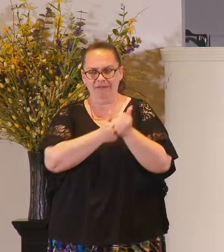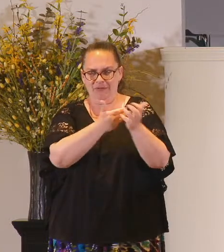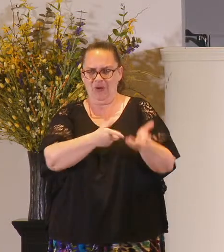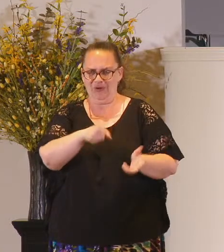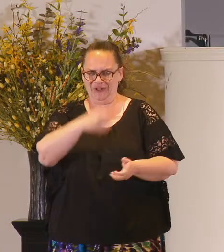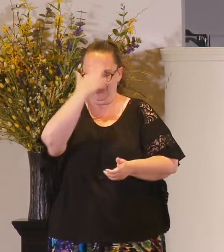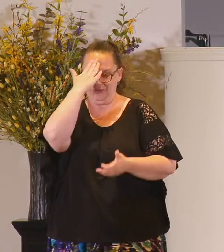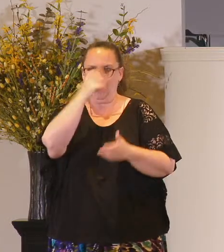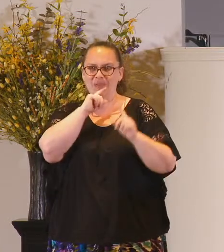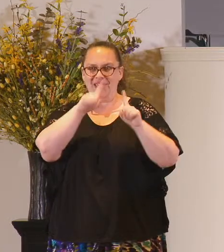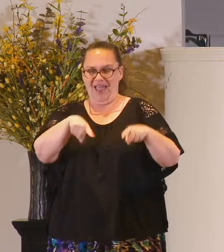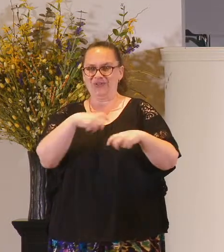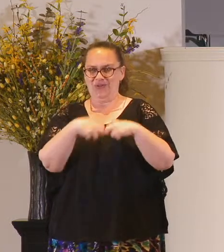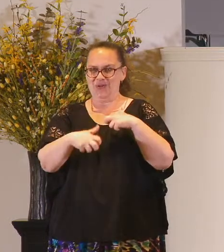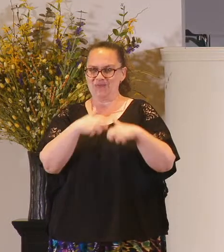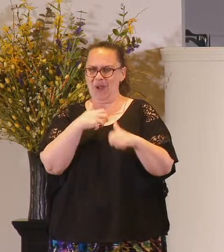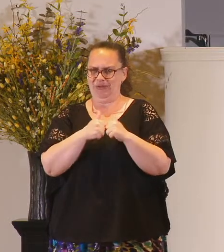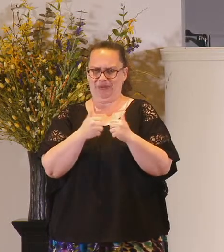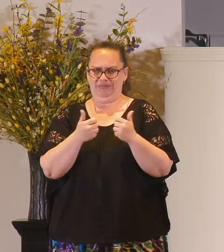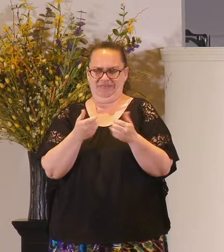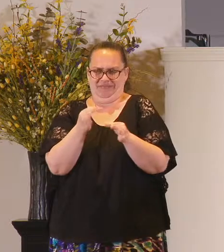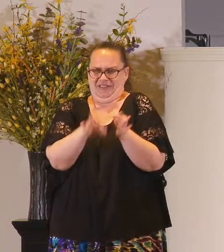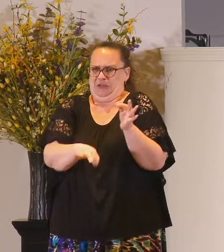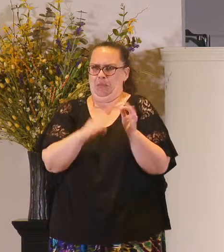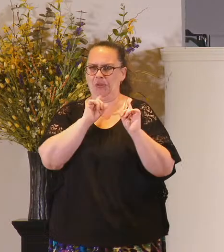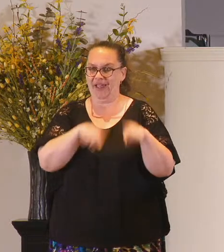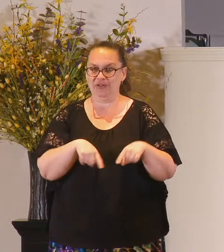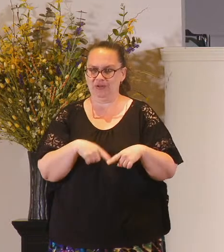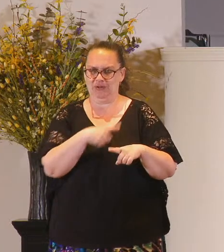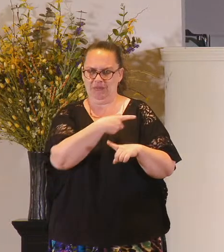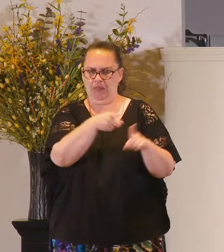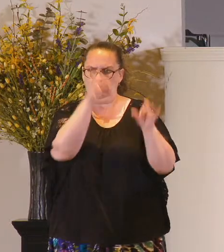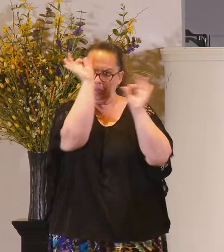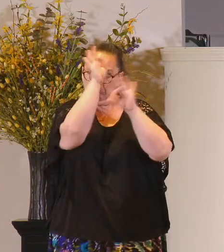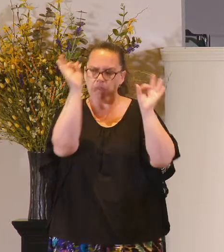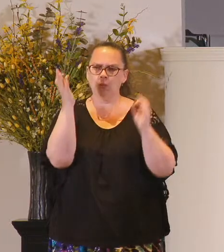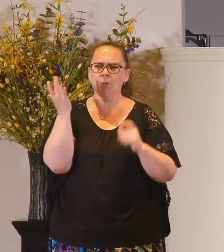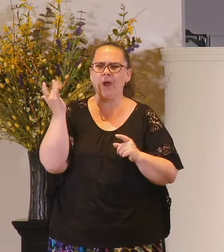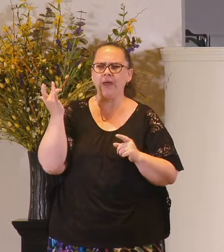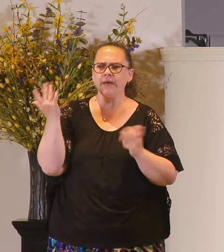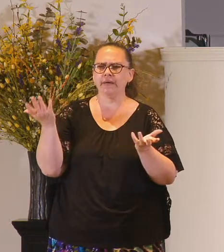answer to the problem with ease, but they don't. Why?